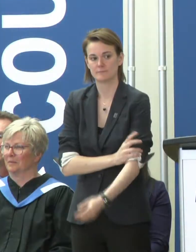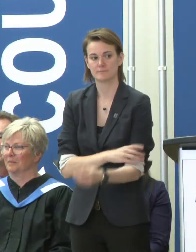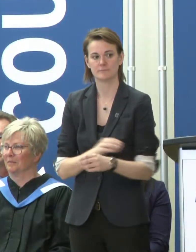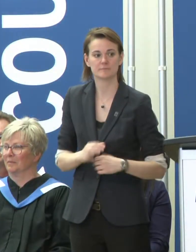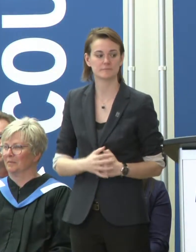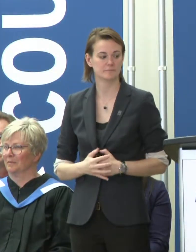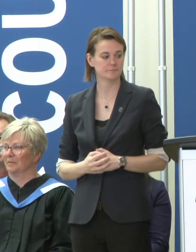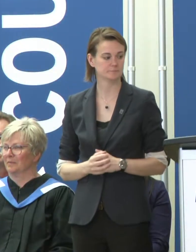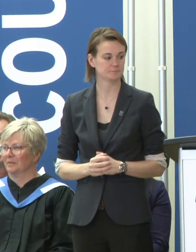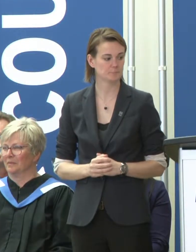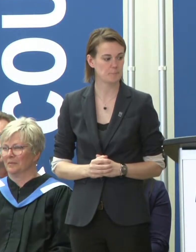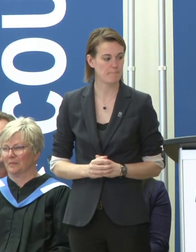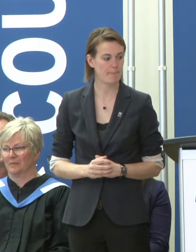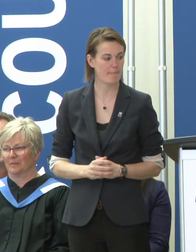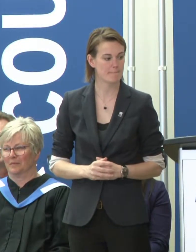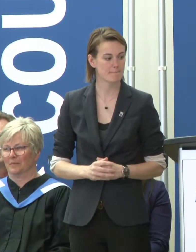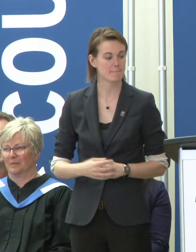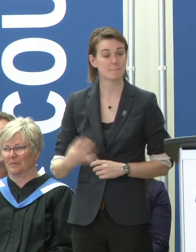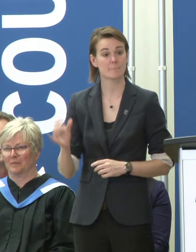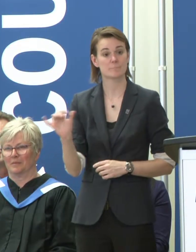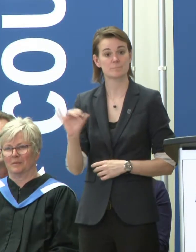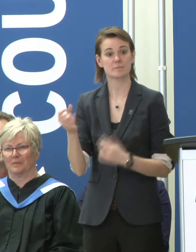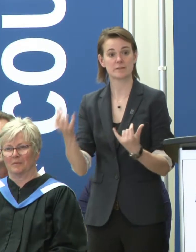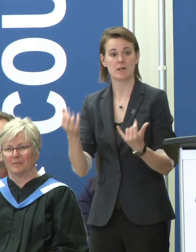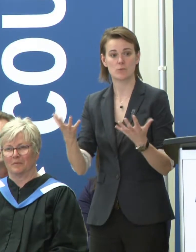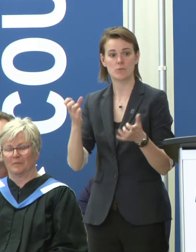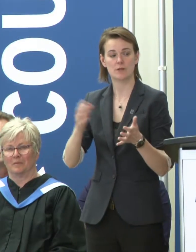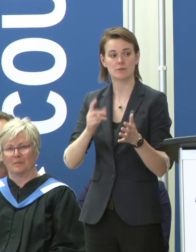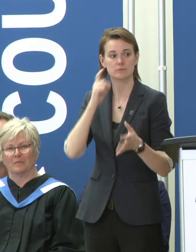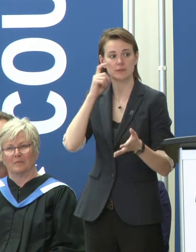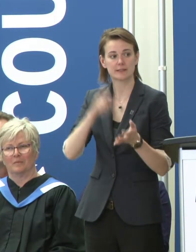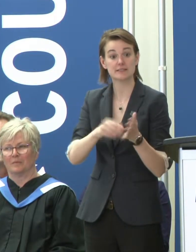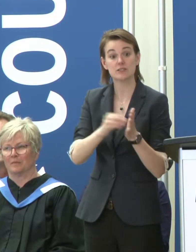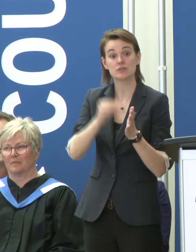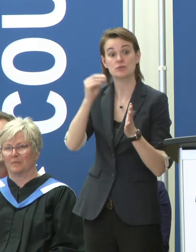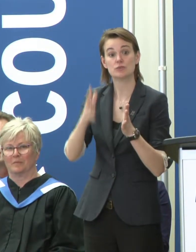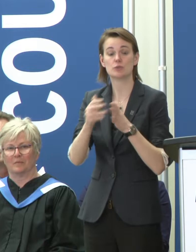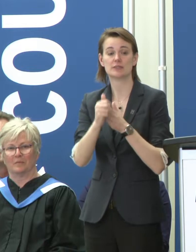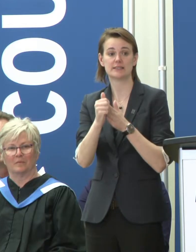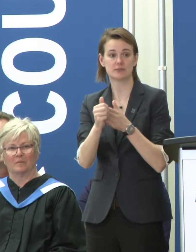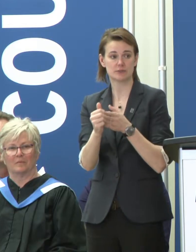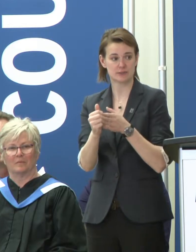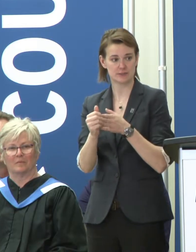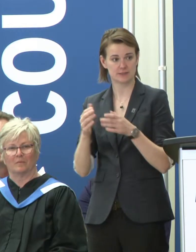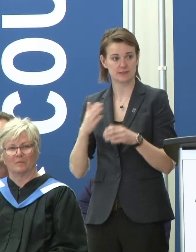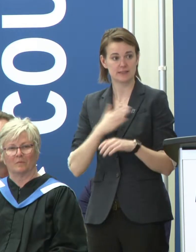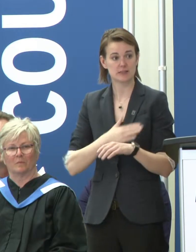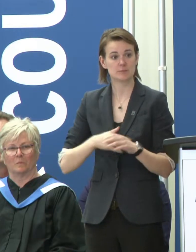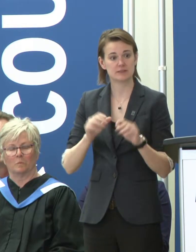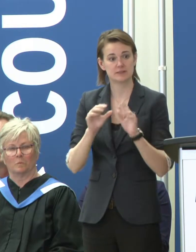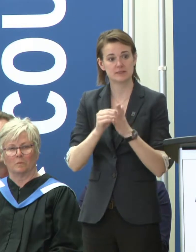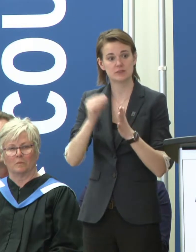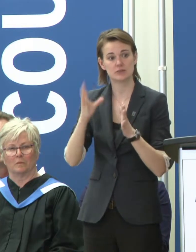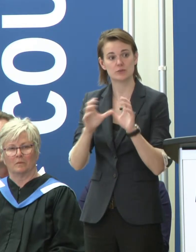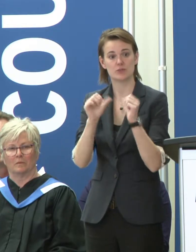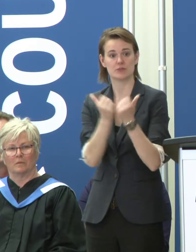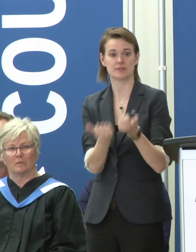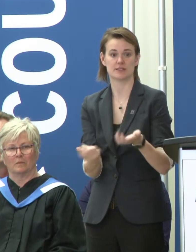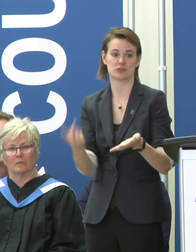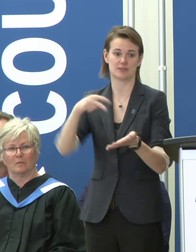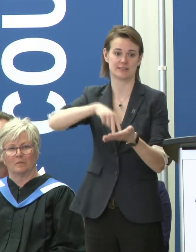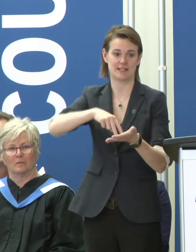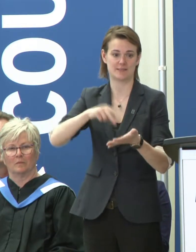Also at this time, I would like to acknowledge our student leadership on campus. I'd like to ask our Student Association to stand